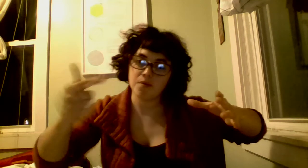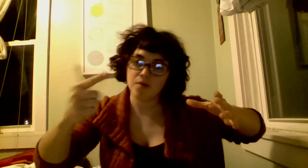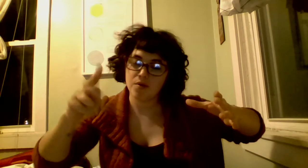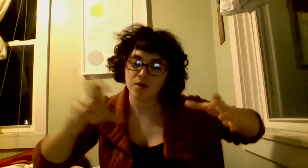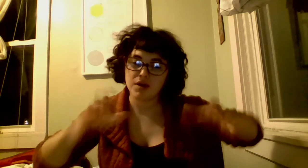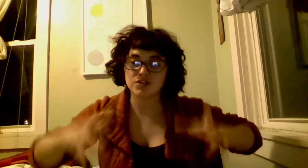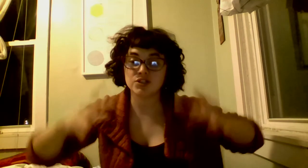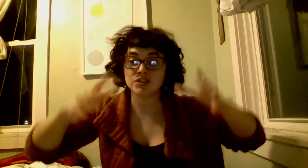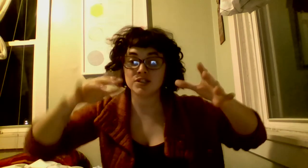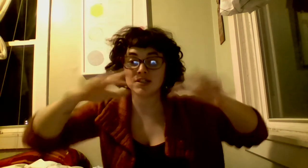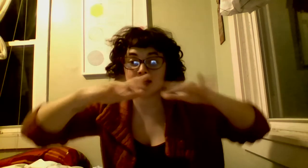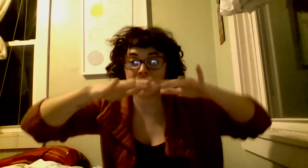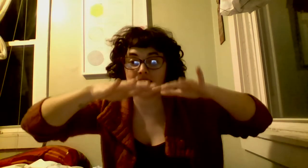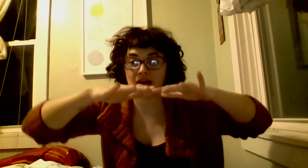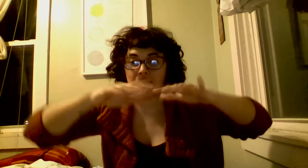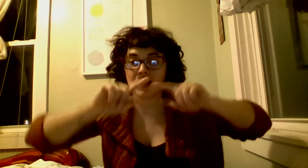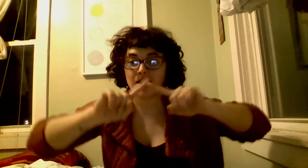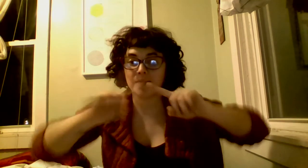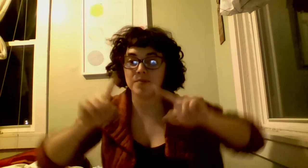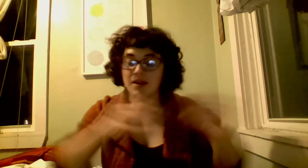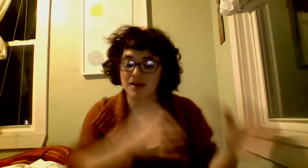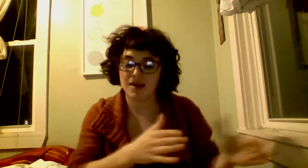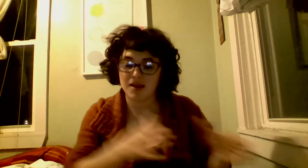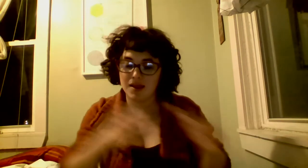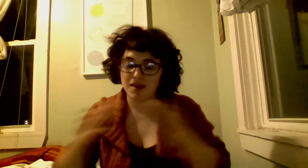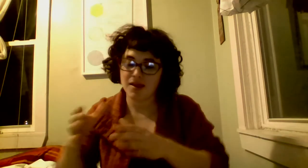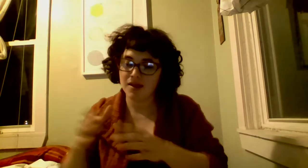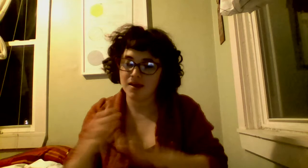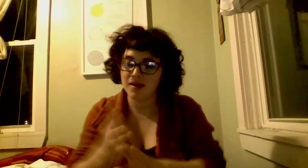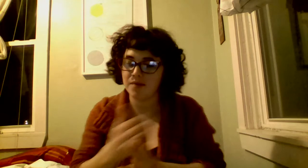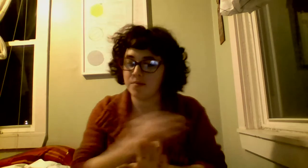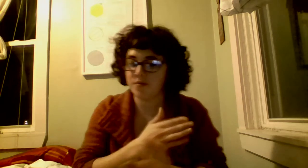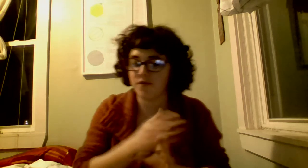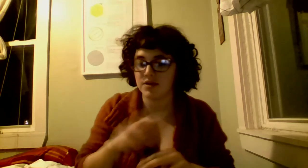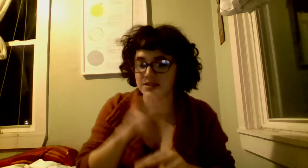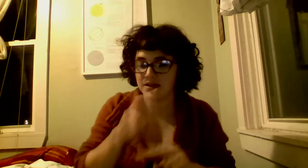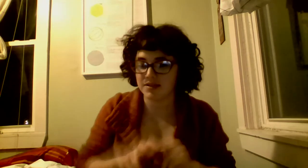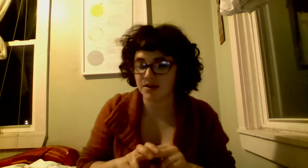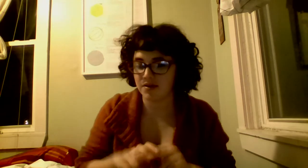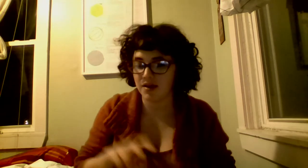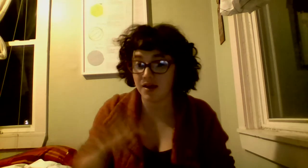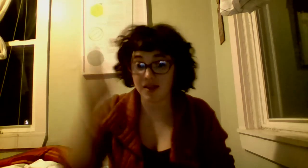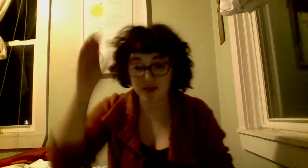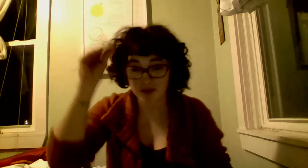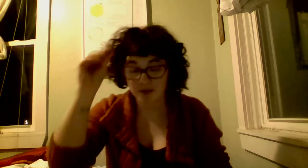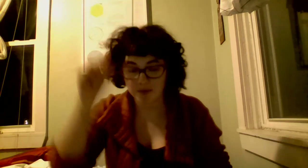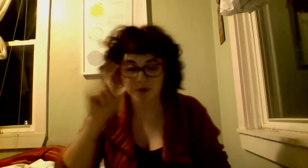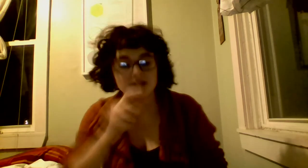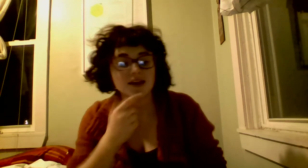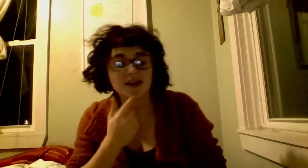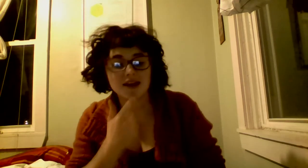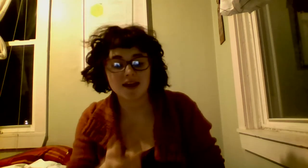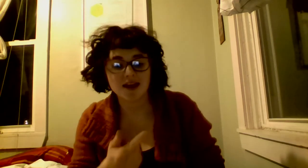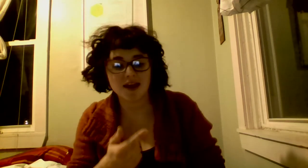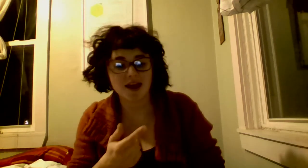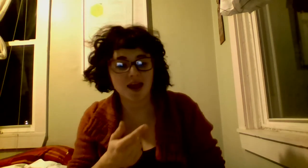over. But before he sat down, the Ashland said, "Hey, how about it? Why don't you and I have an eating